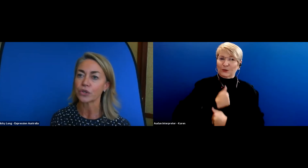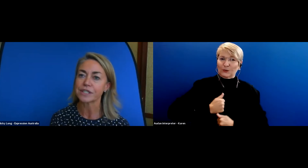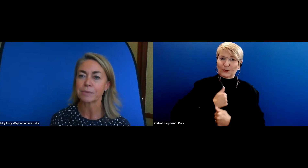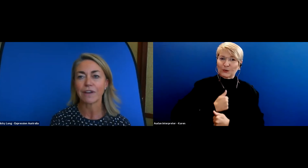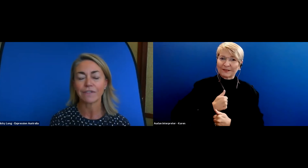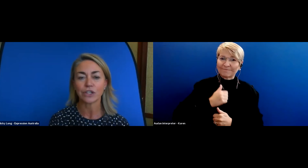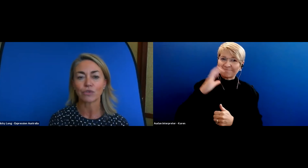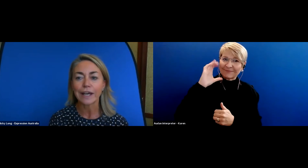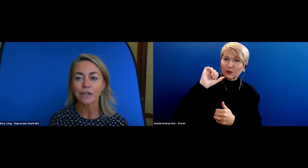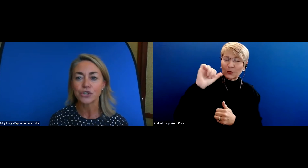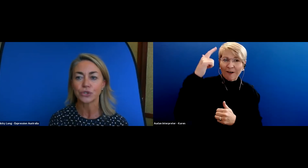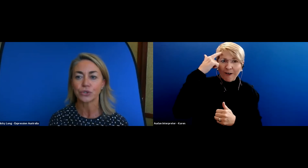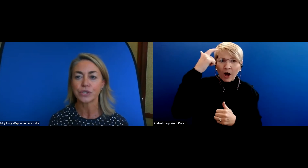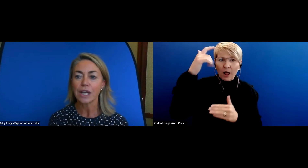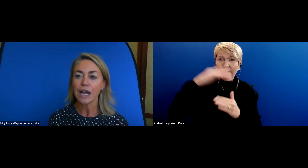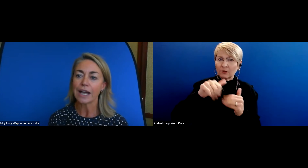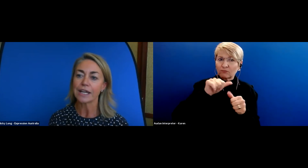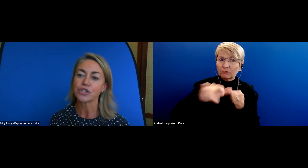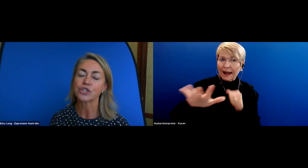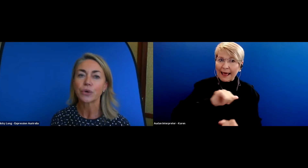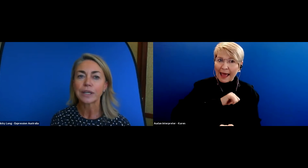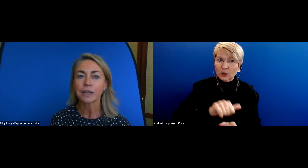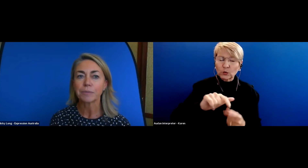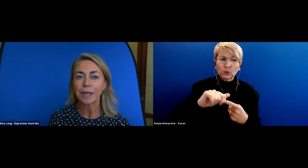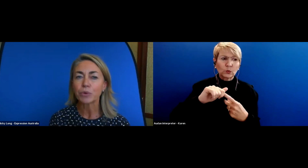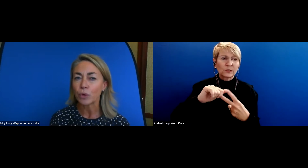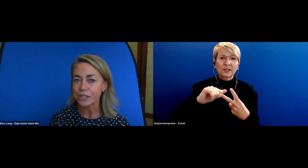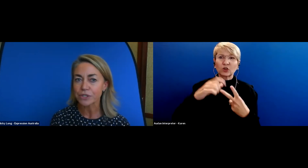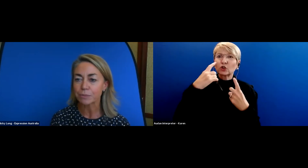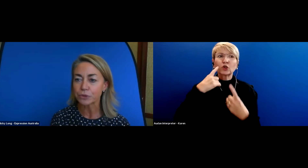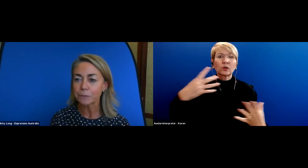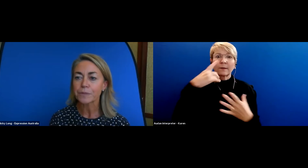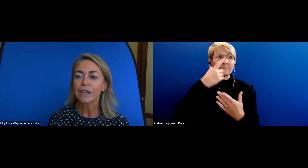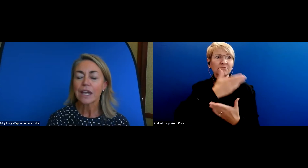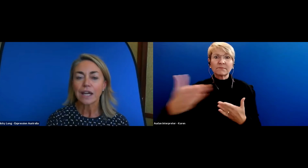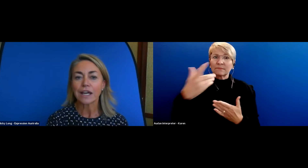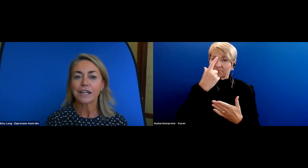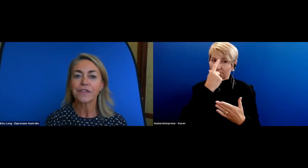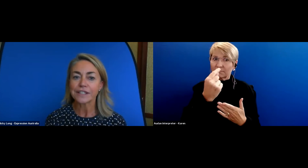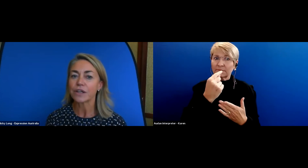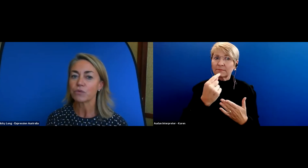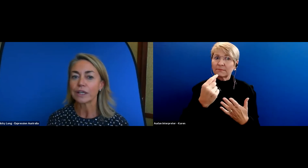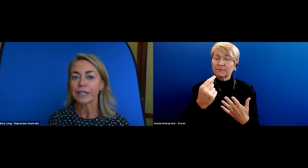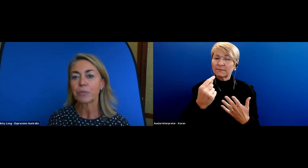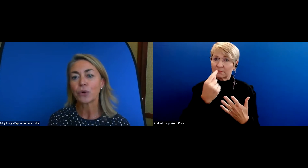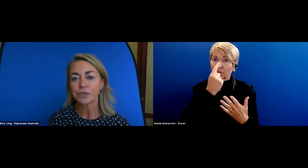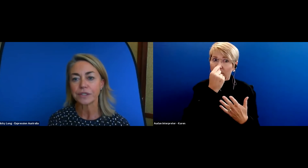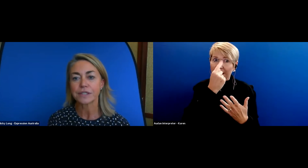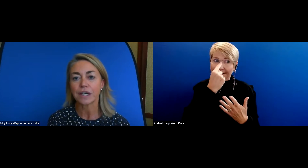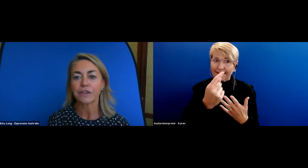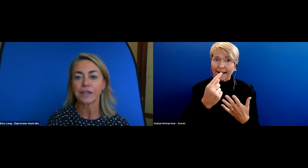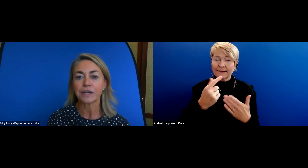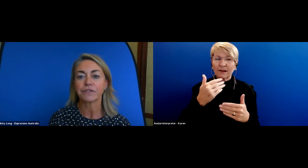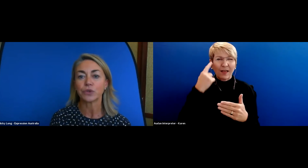your concepts of having a great attitude and showing people what's possible. That's really